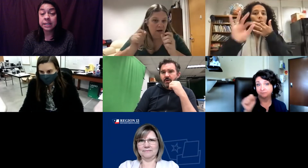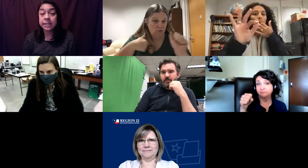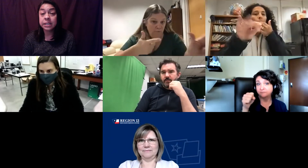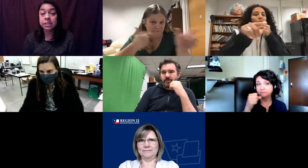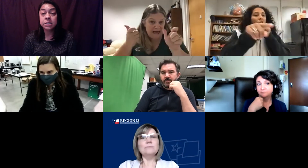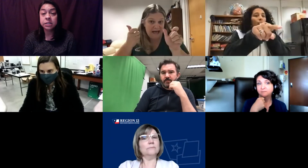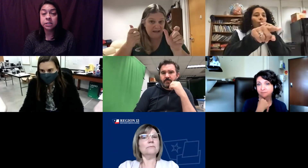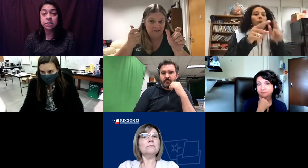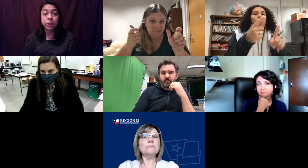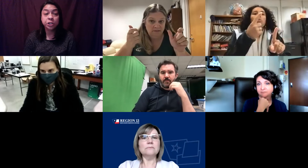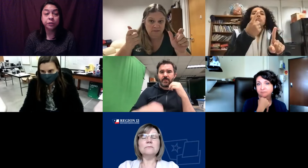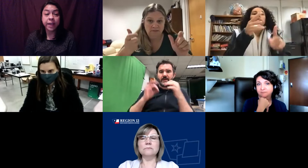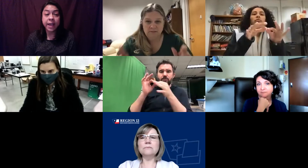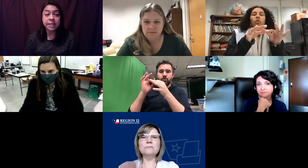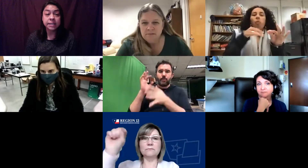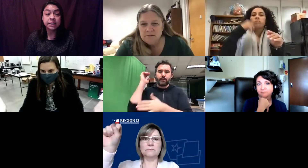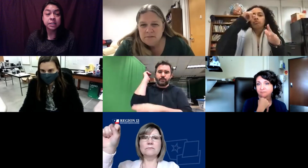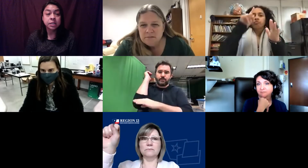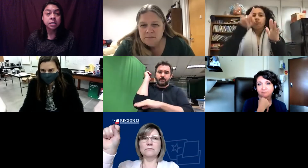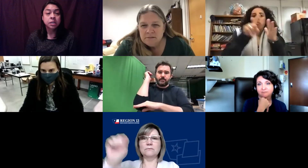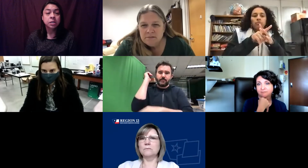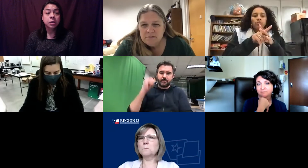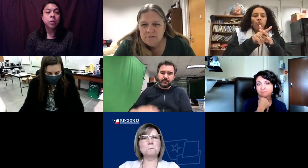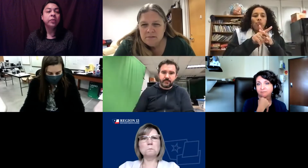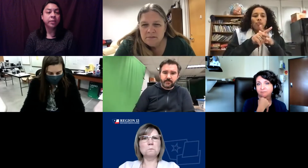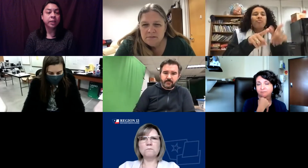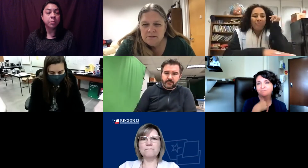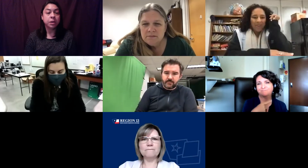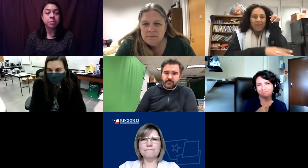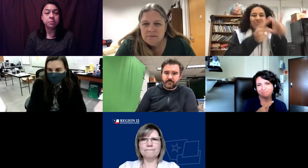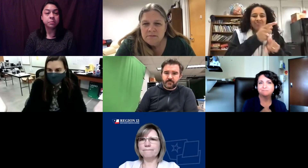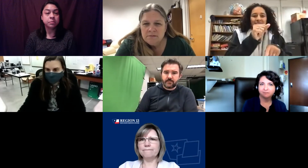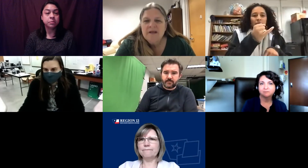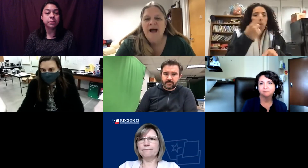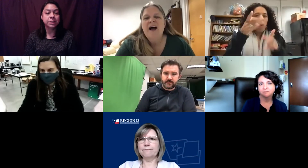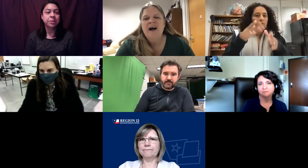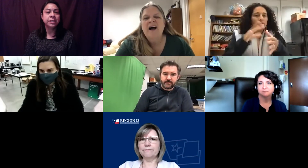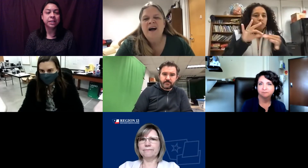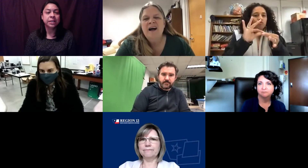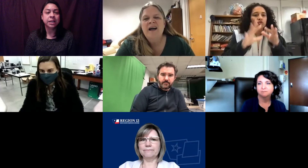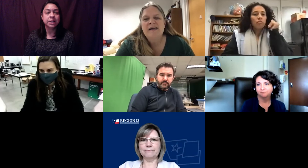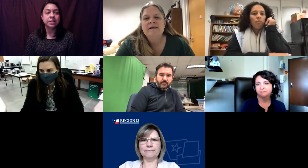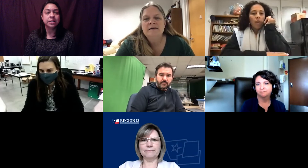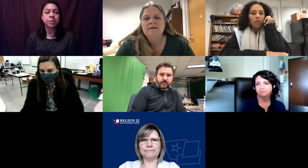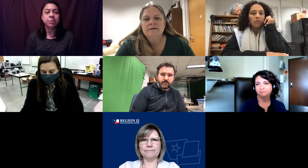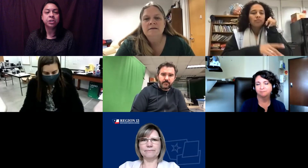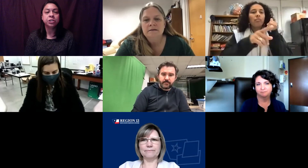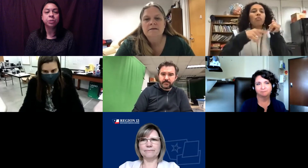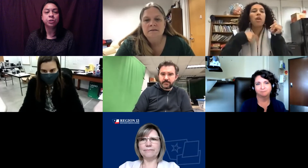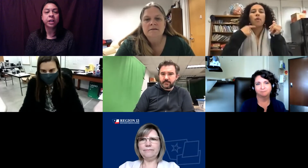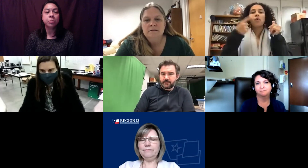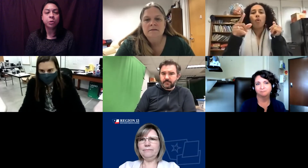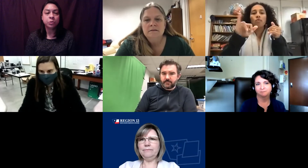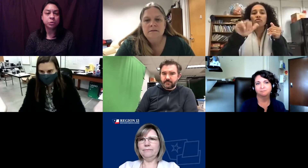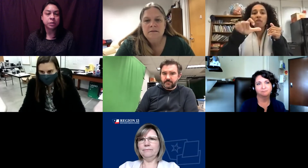Signs clear, going too fast. One thing that came up, somebody said, somebody mentioned the